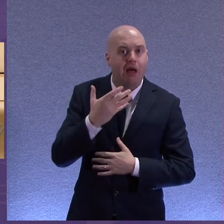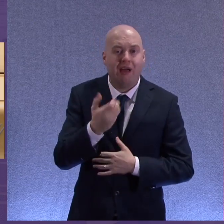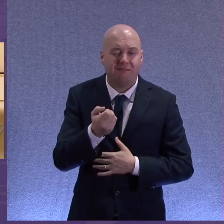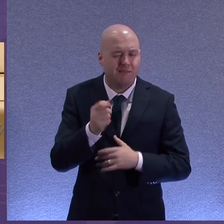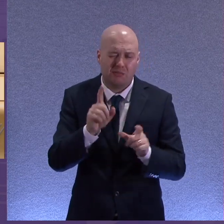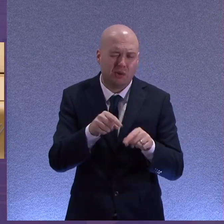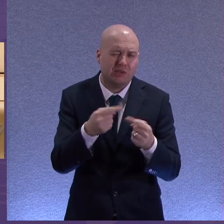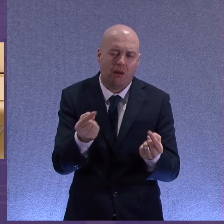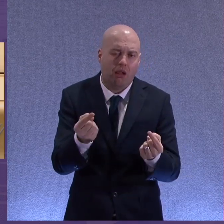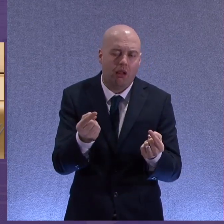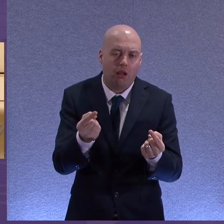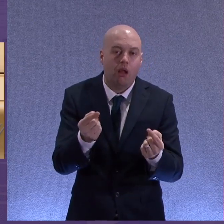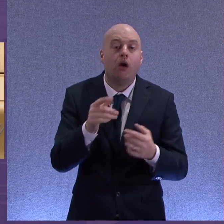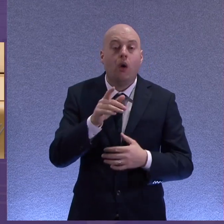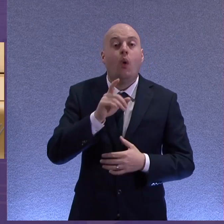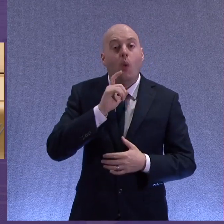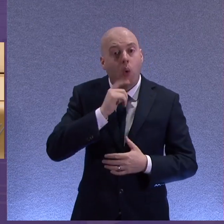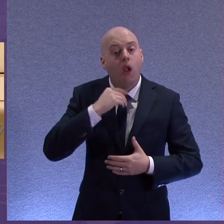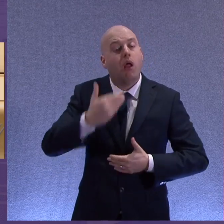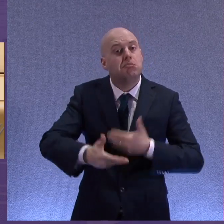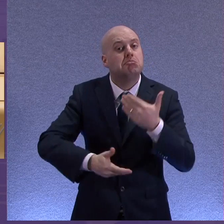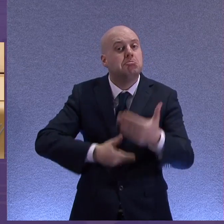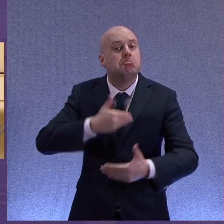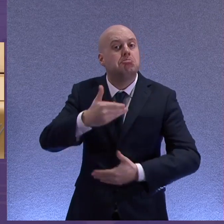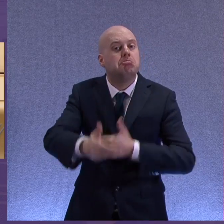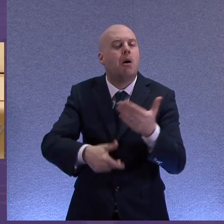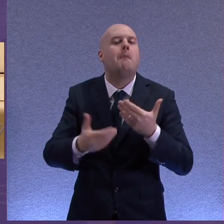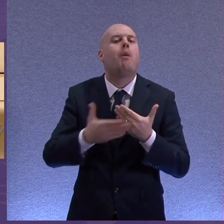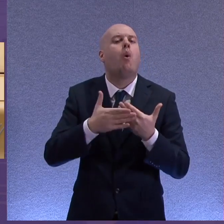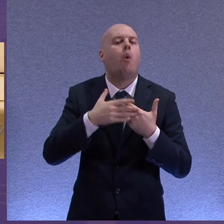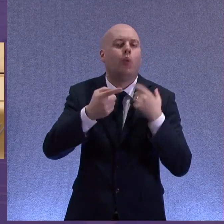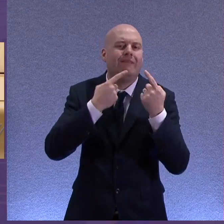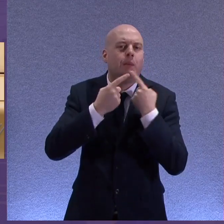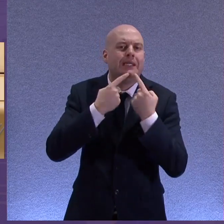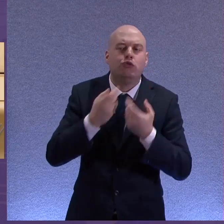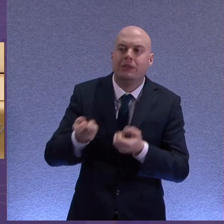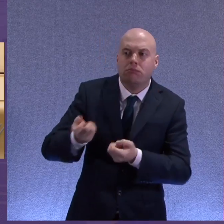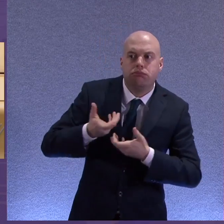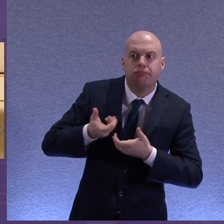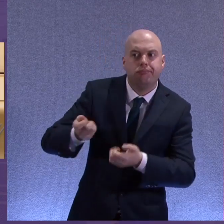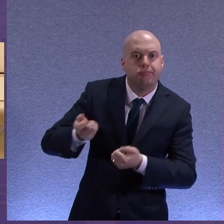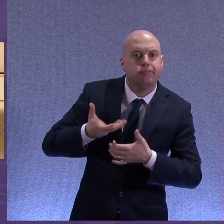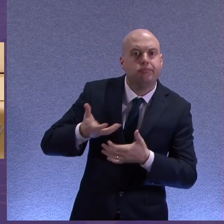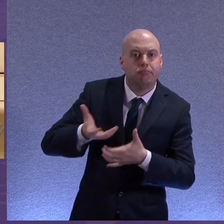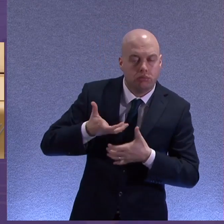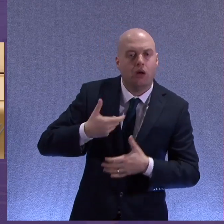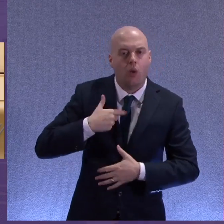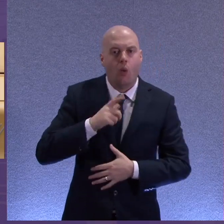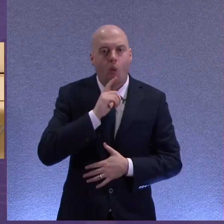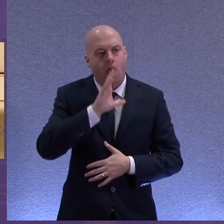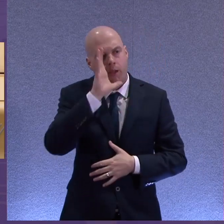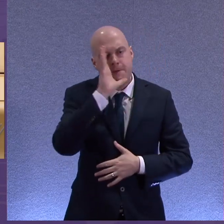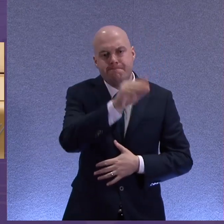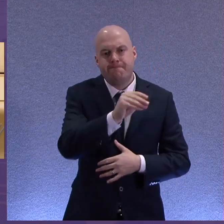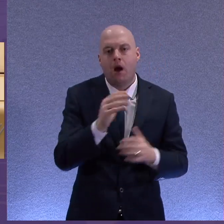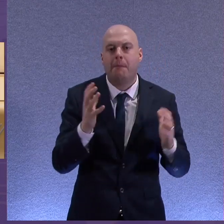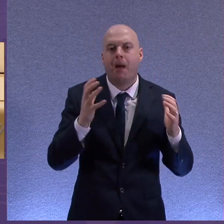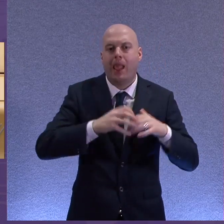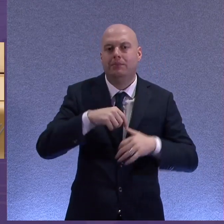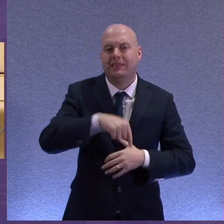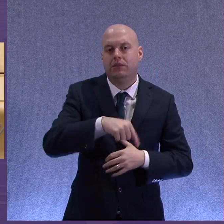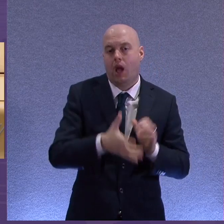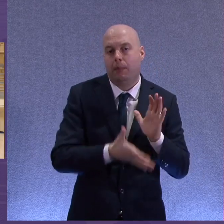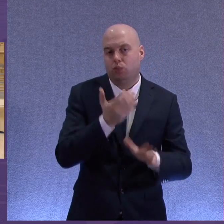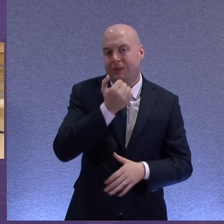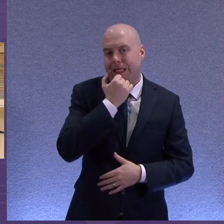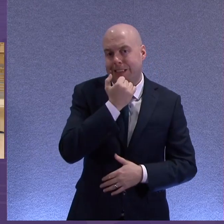that surveillance data comes in, as the First Minister described, we will make sure that we keep Parliament up to date on what that is telling